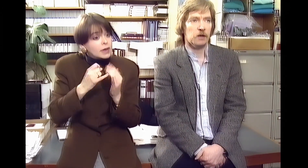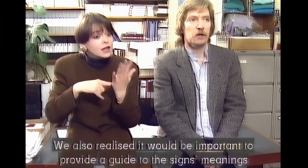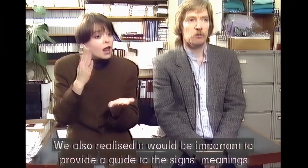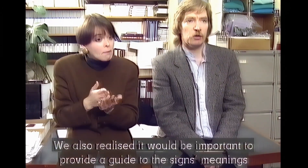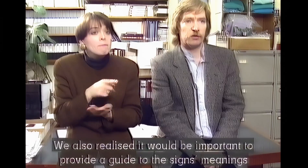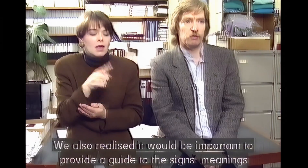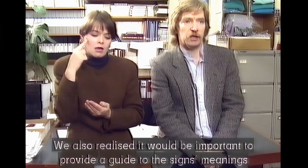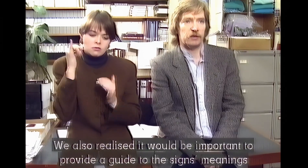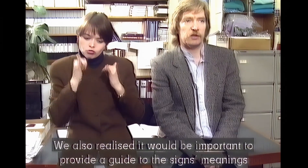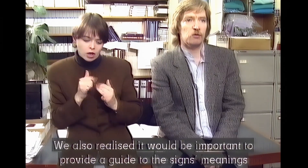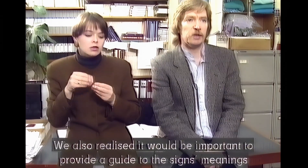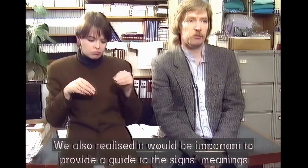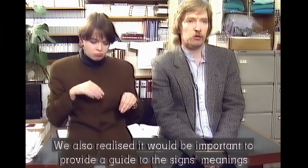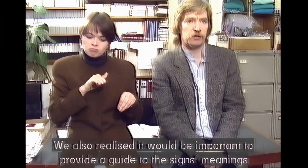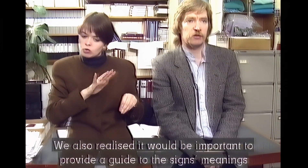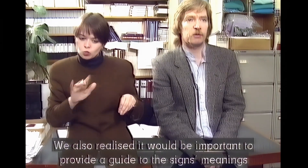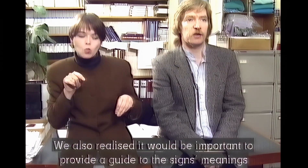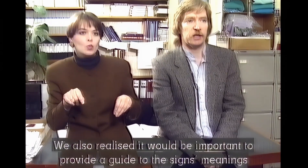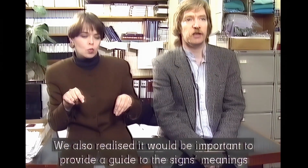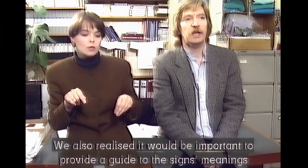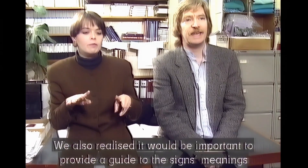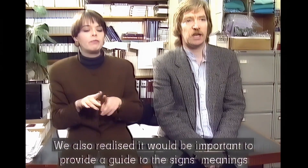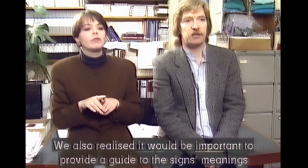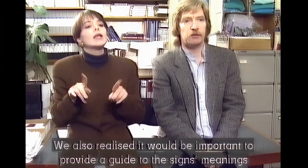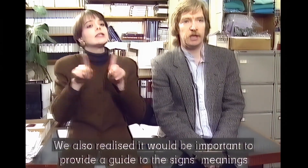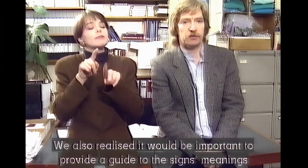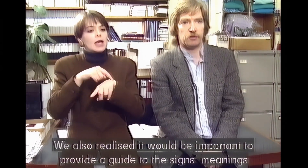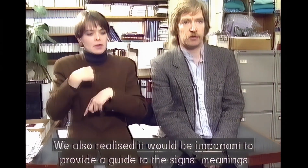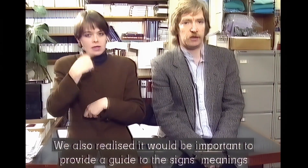We also realized that it would be important to provide a guide to the meanings of the signs.